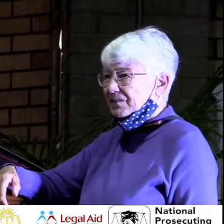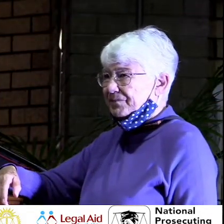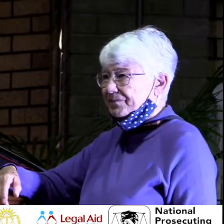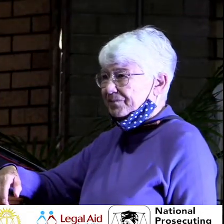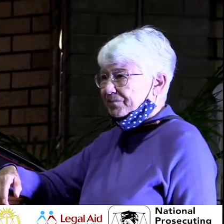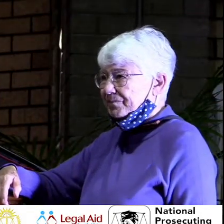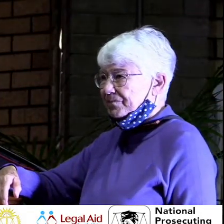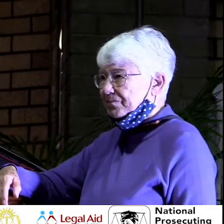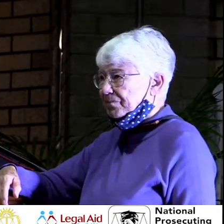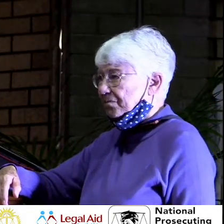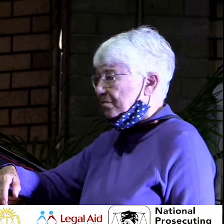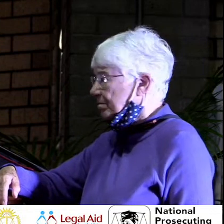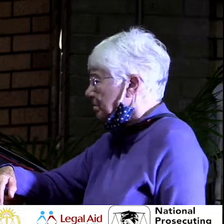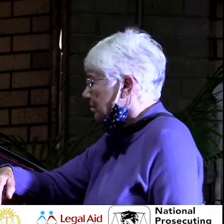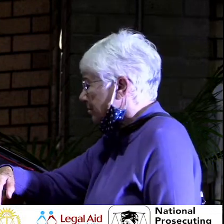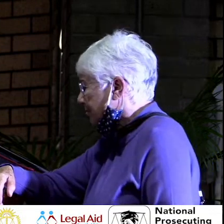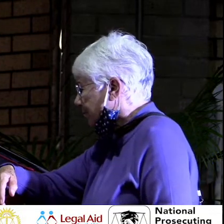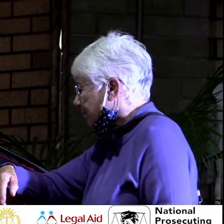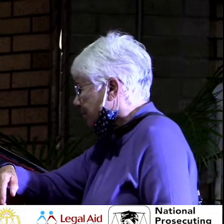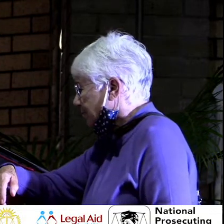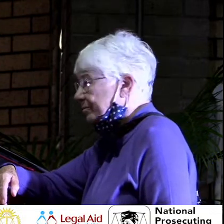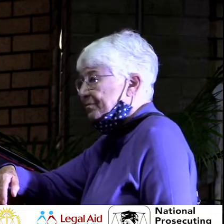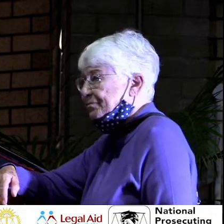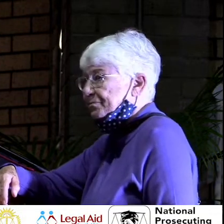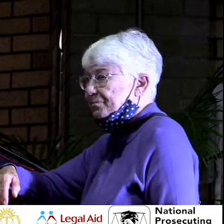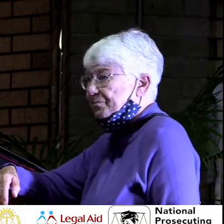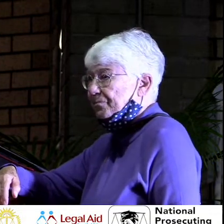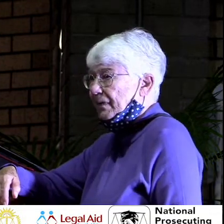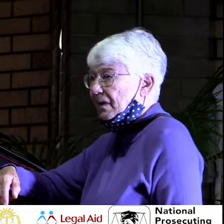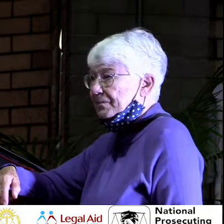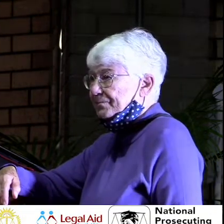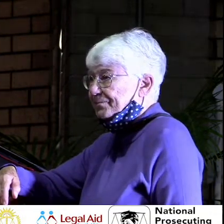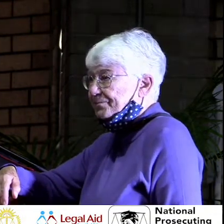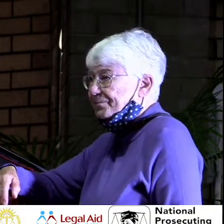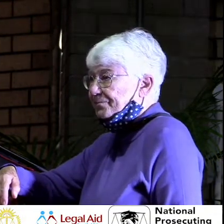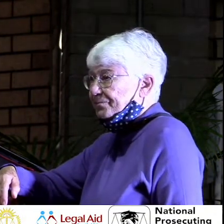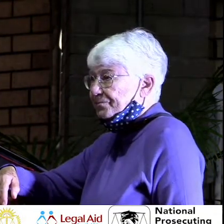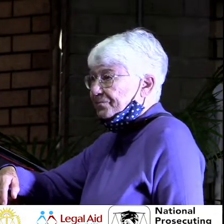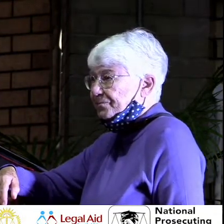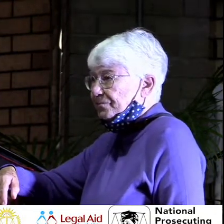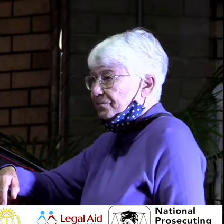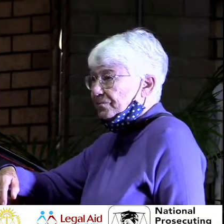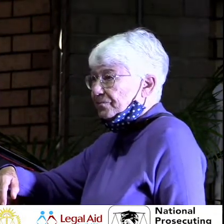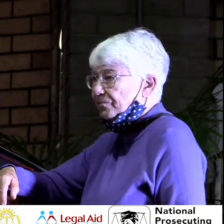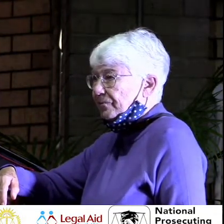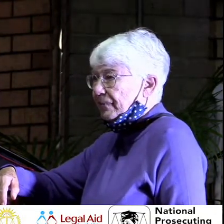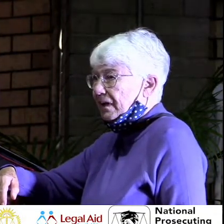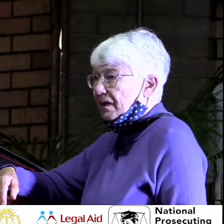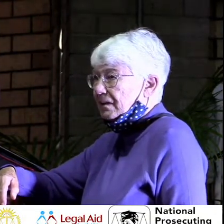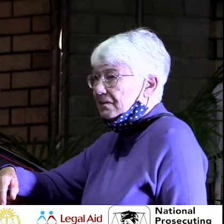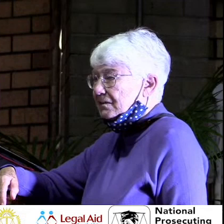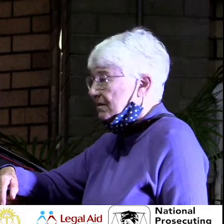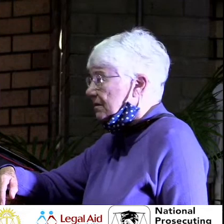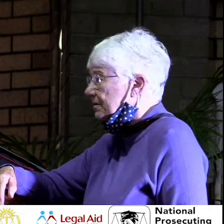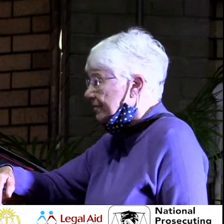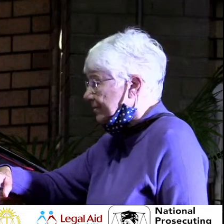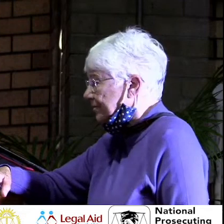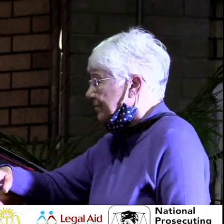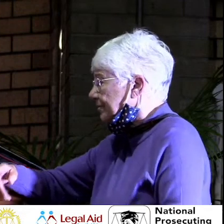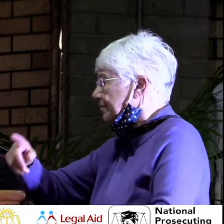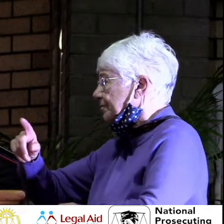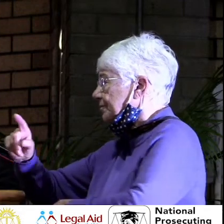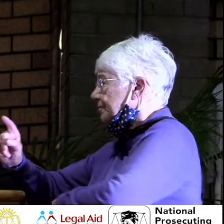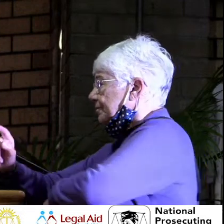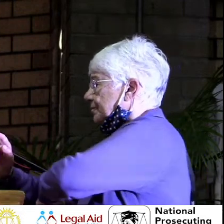Then I take the last one. So it's yourself and then, all right, so it's